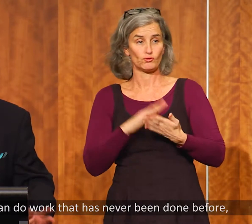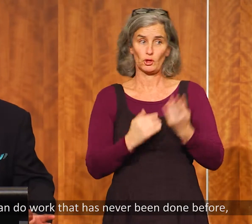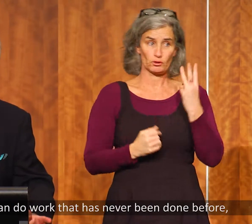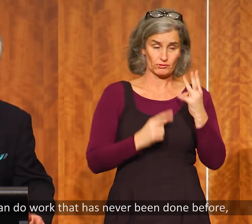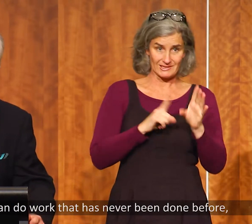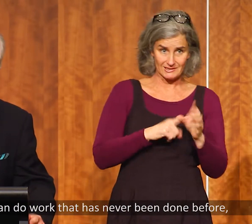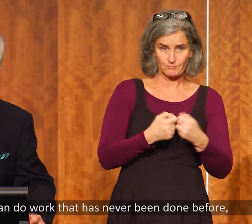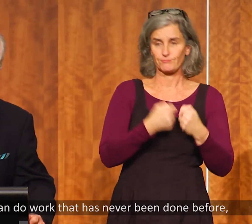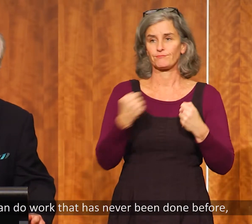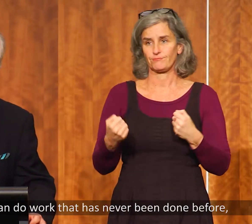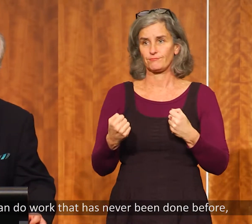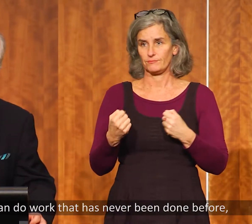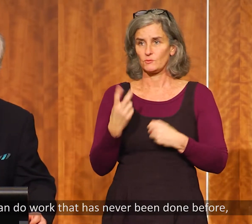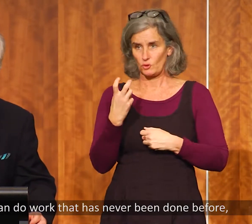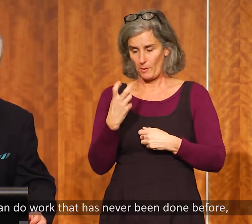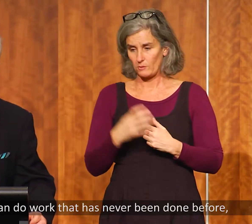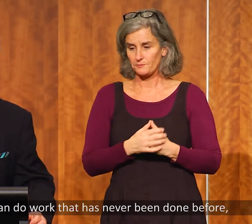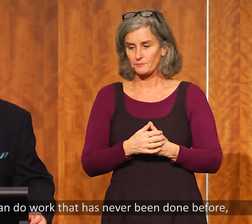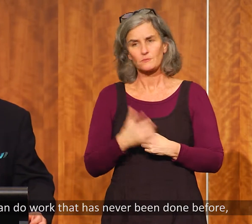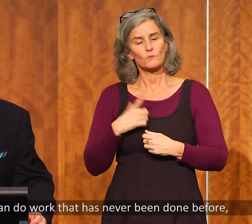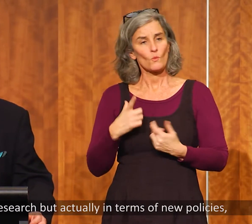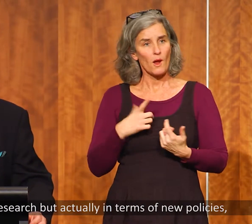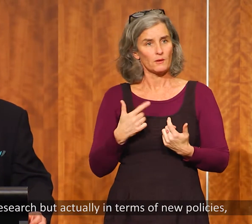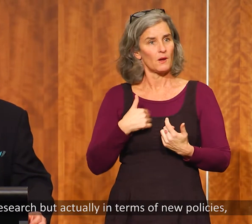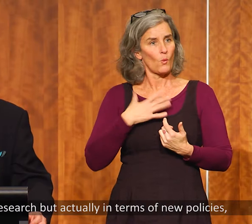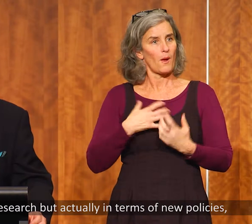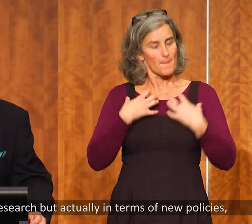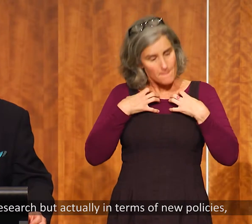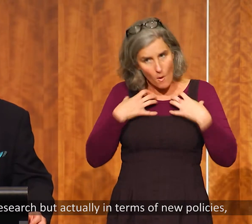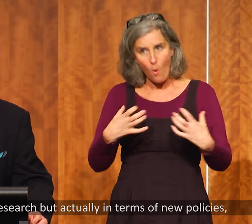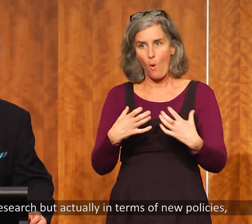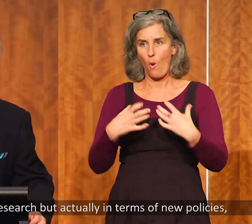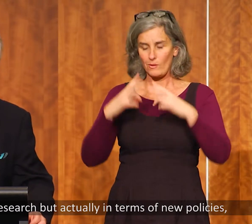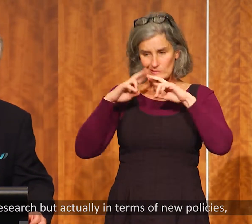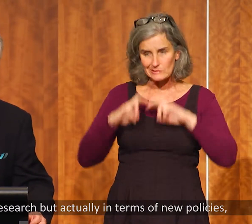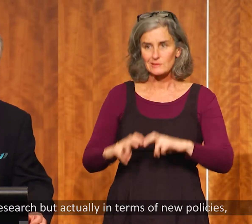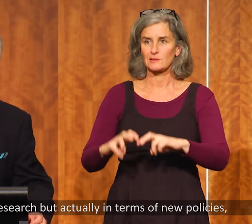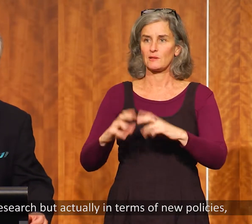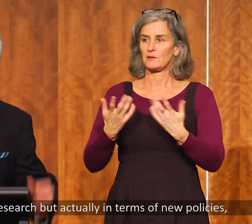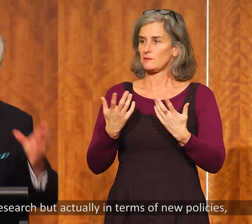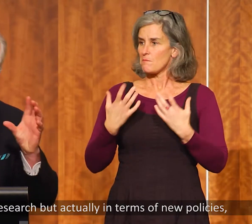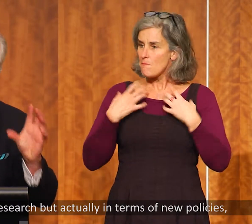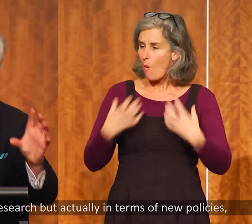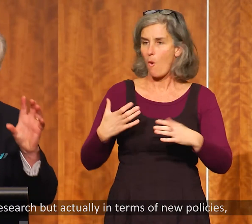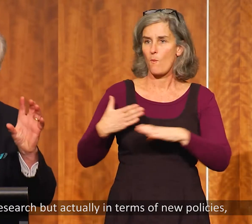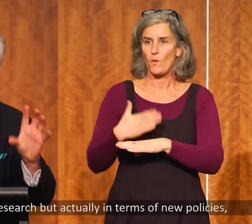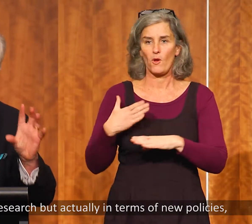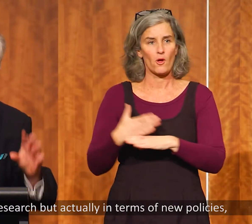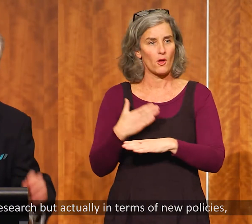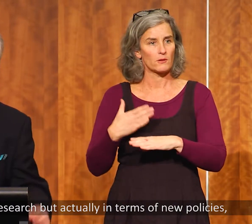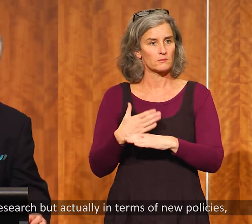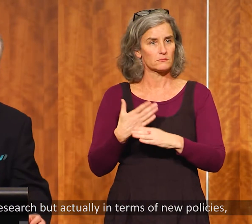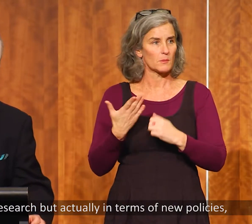And part of that is so we can actually do work that has never been done before, not only in terms of research, but actually in terms of